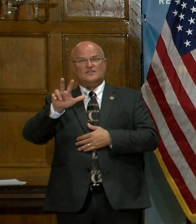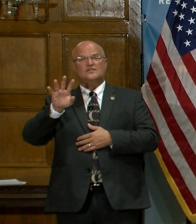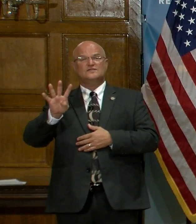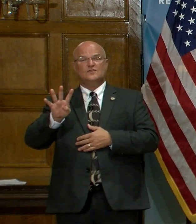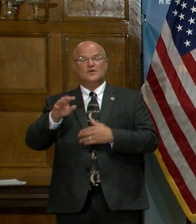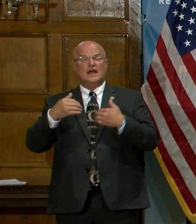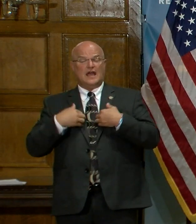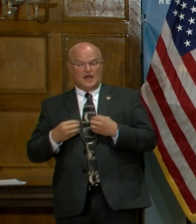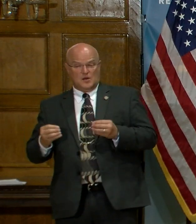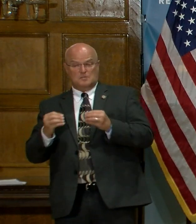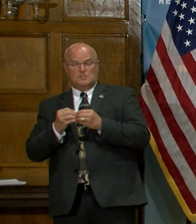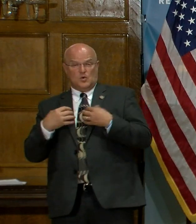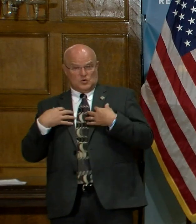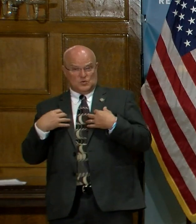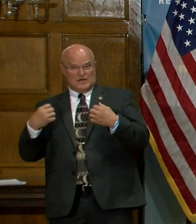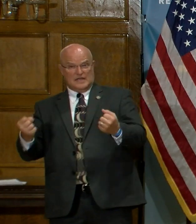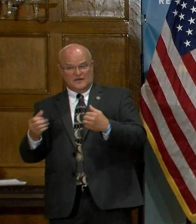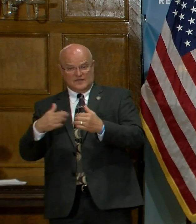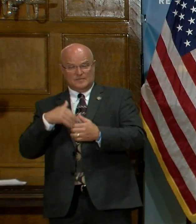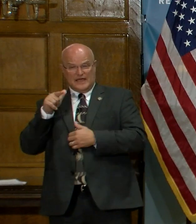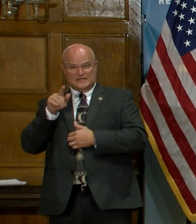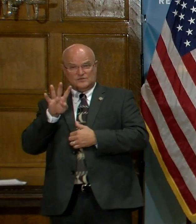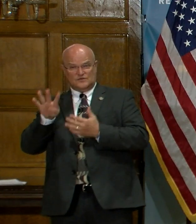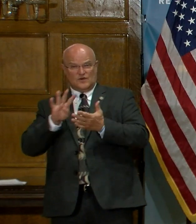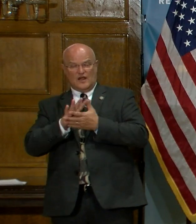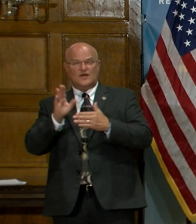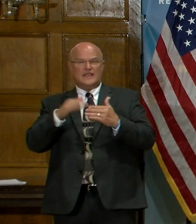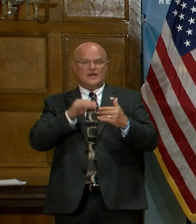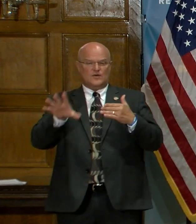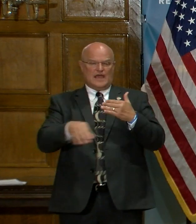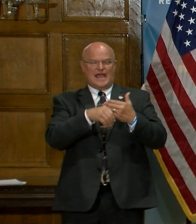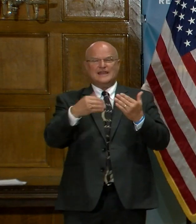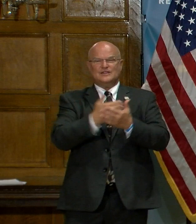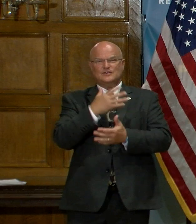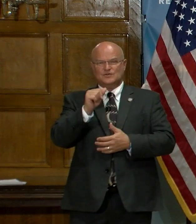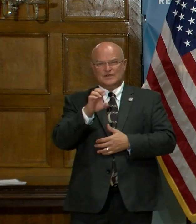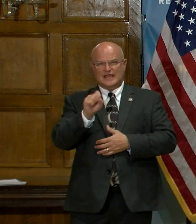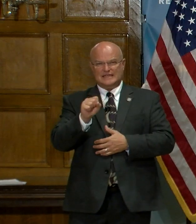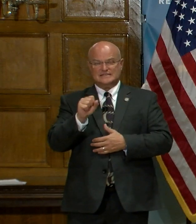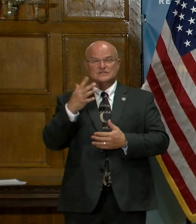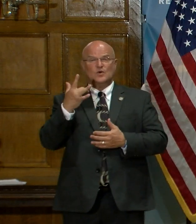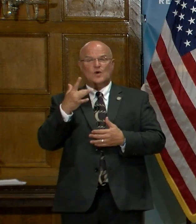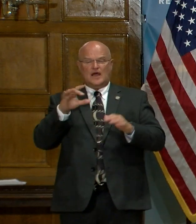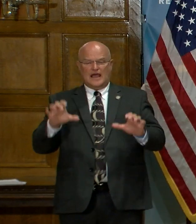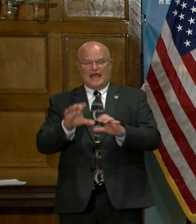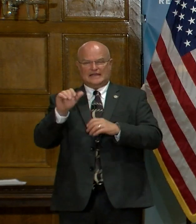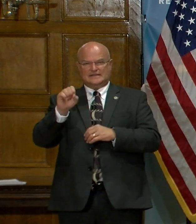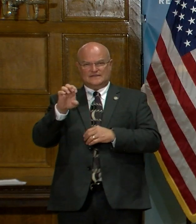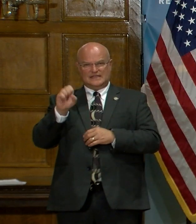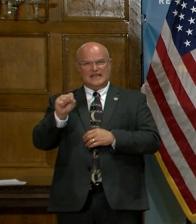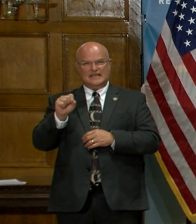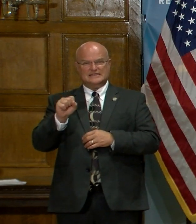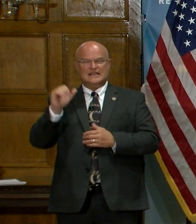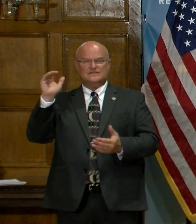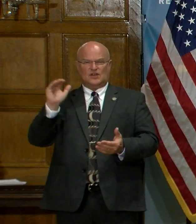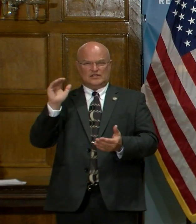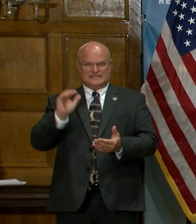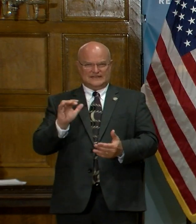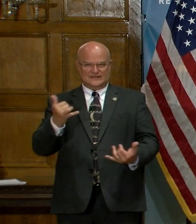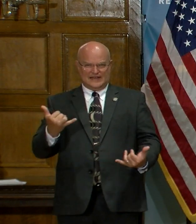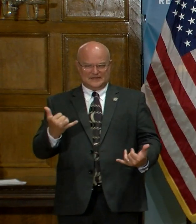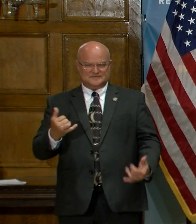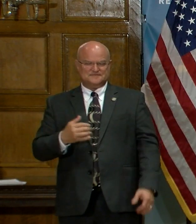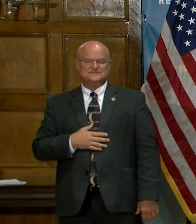17,834. So we had more recover in the last 24 hours than we added new cases, which is why our active cases have gone